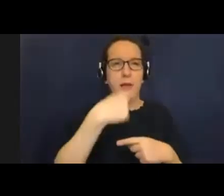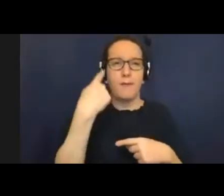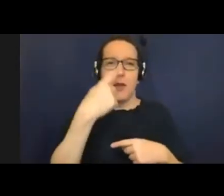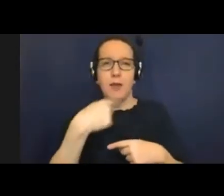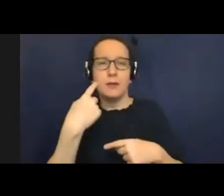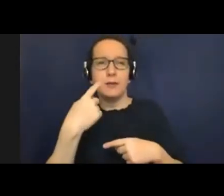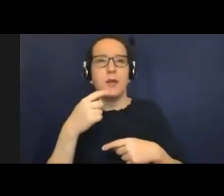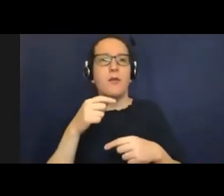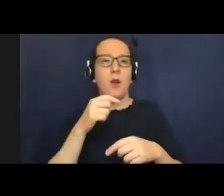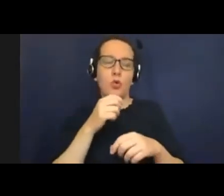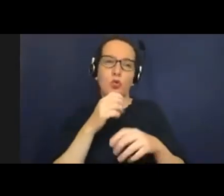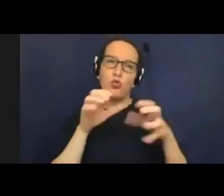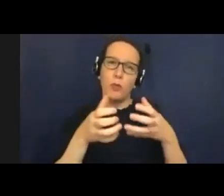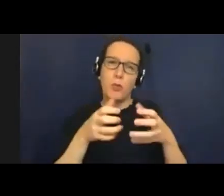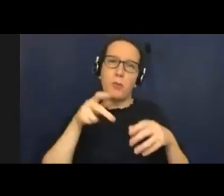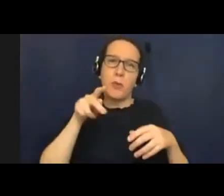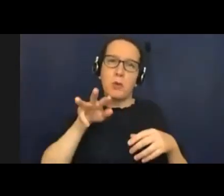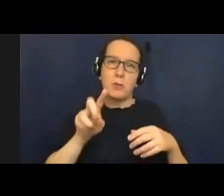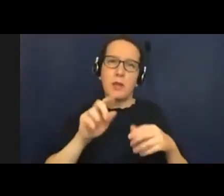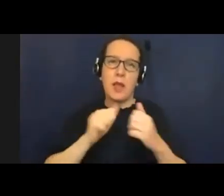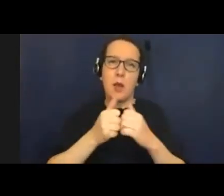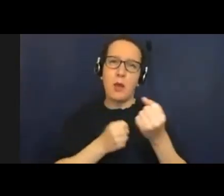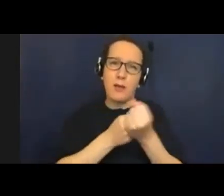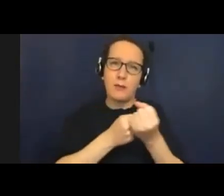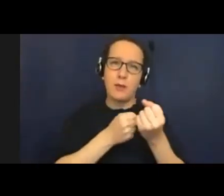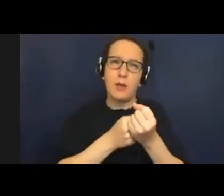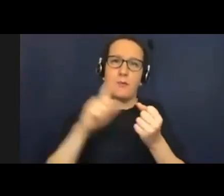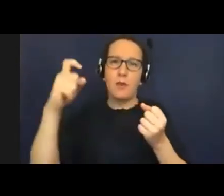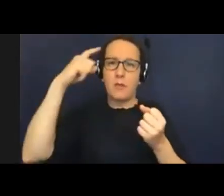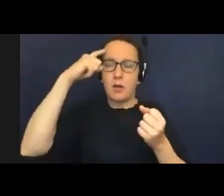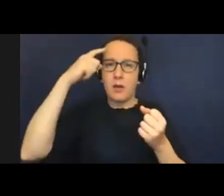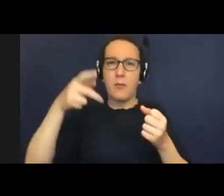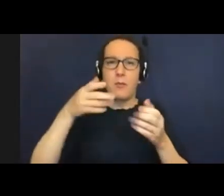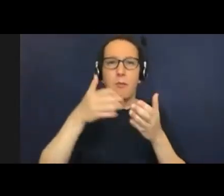on how to advocate with the government on public policy reform.